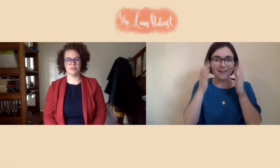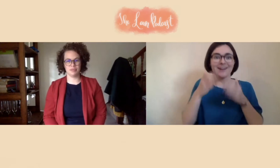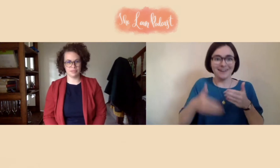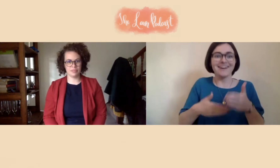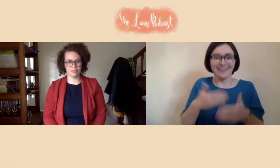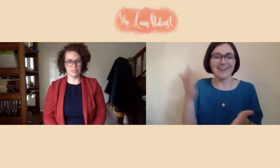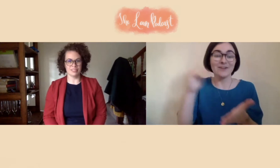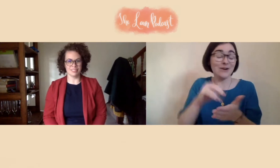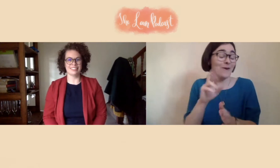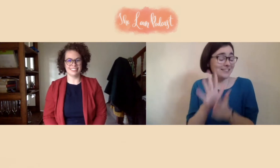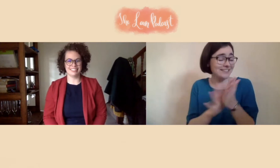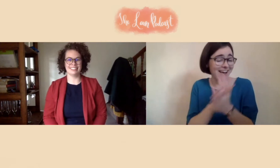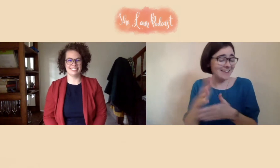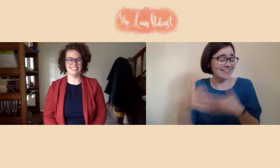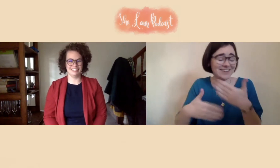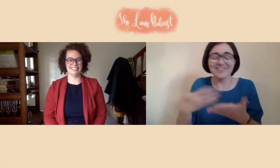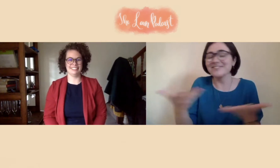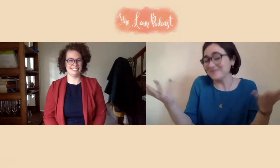Absolutely. Or to sign along to it.